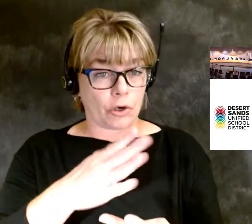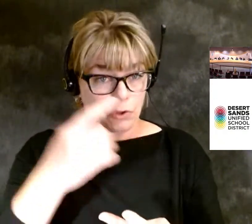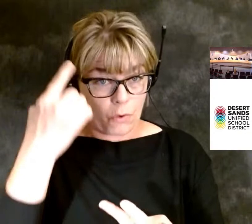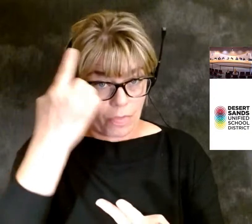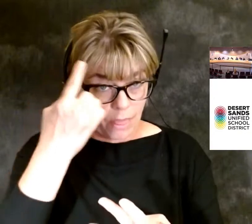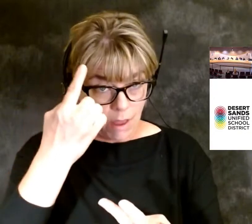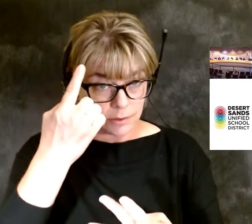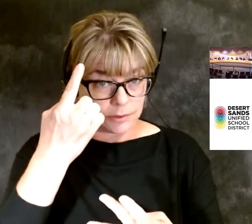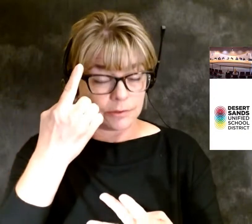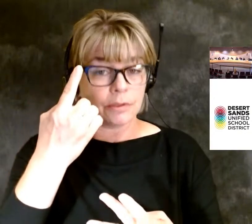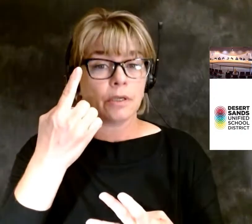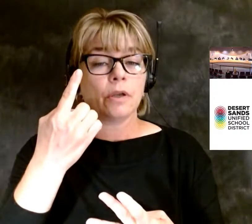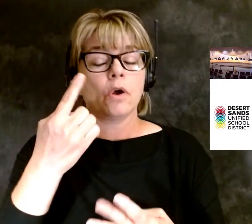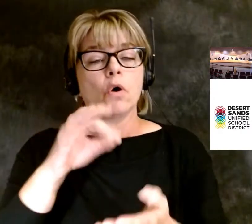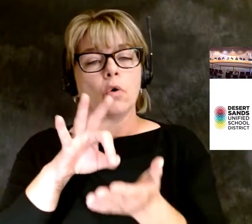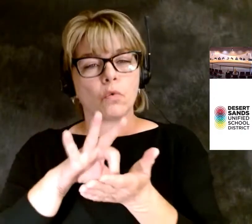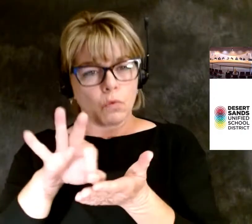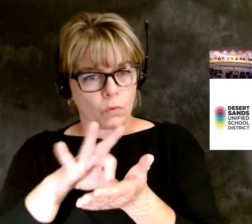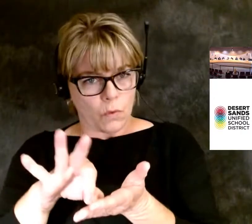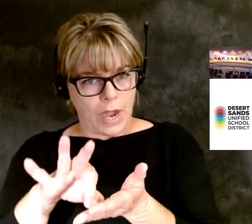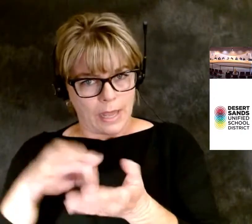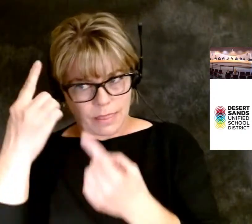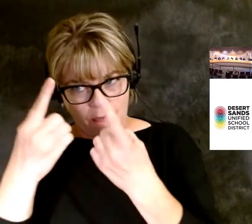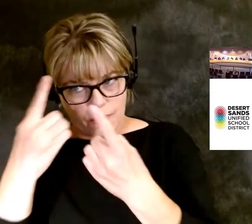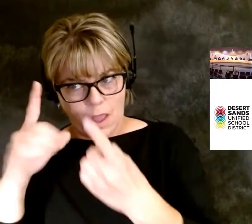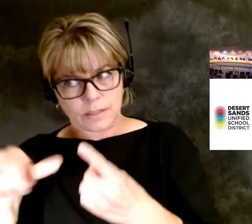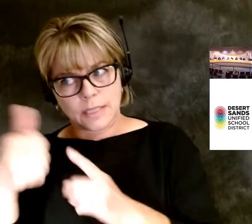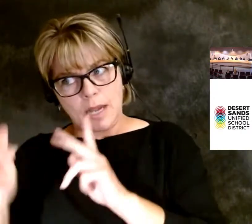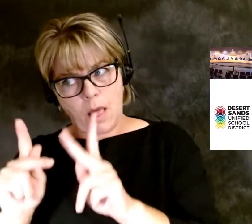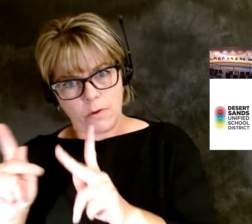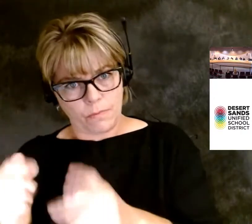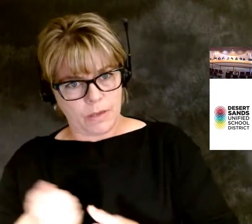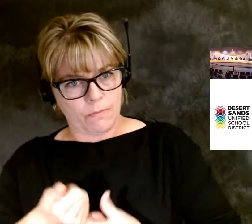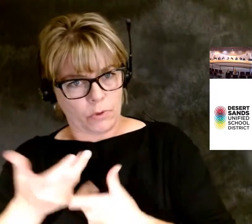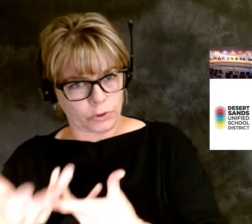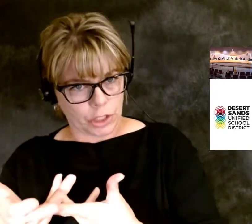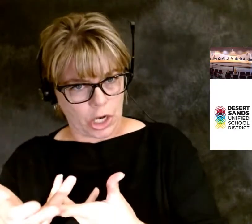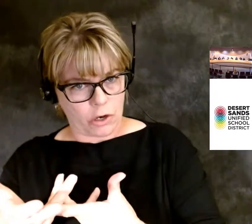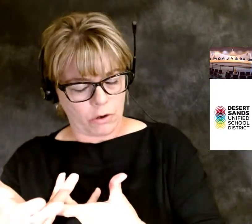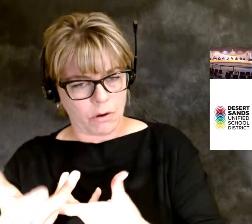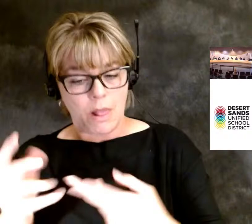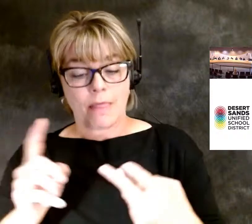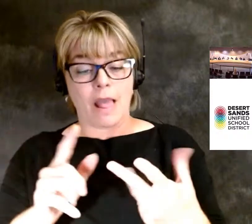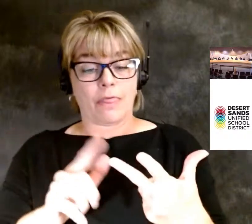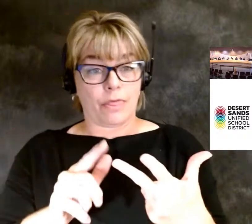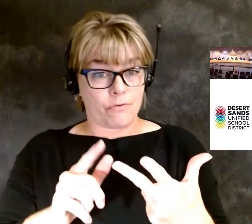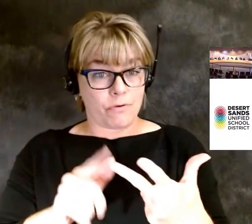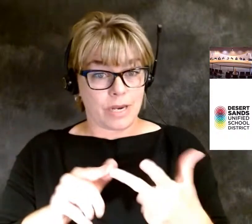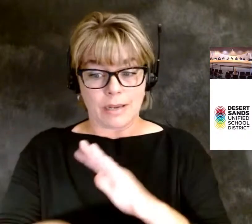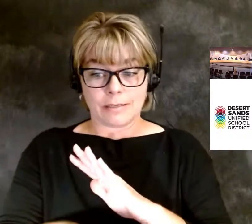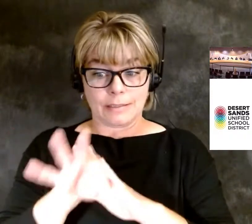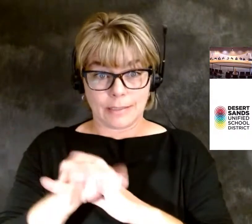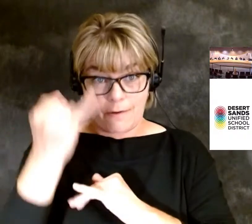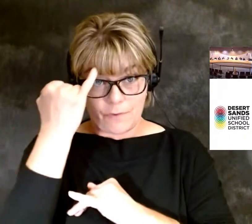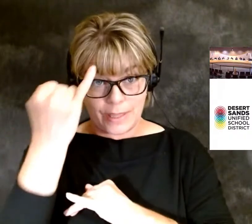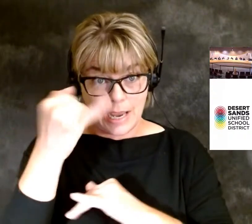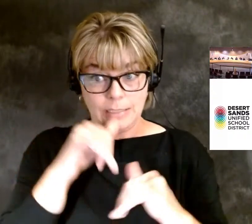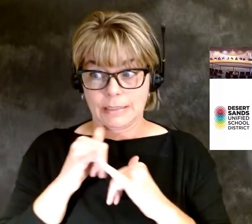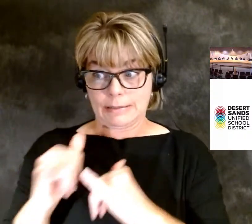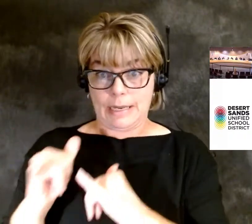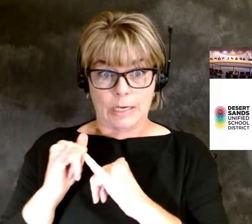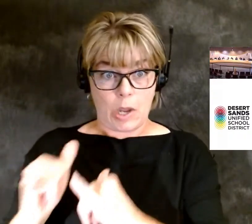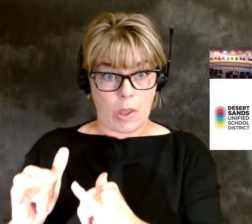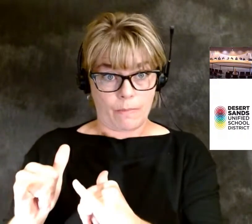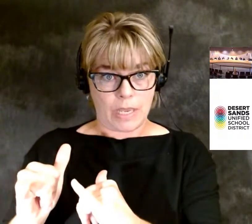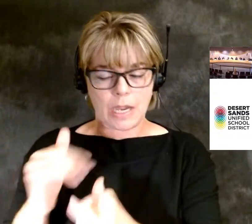rate the thoughts shared by other. And then three, discover the ideas we all have in common and what we value as a